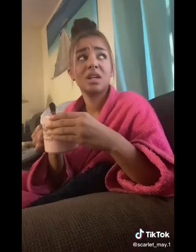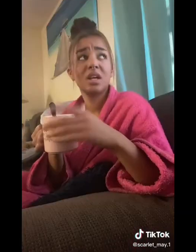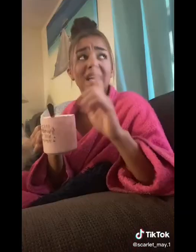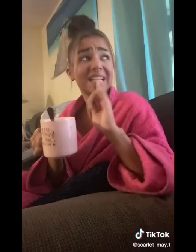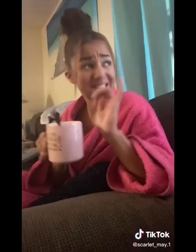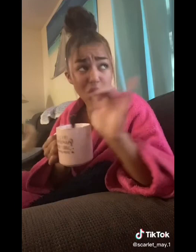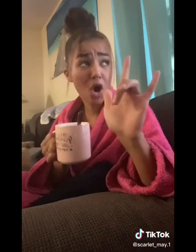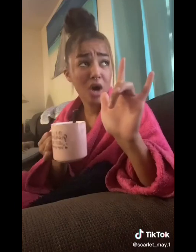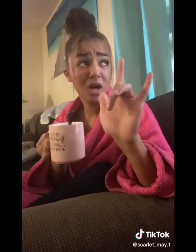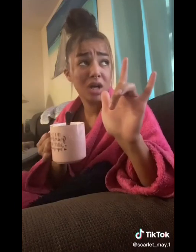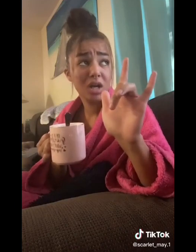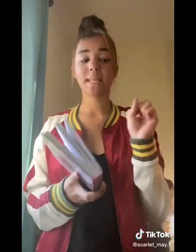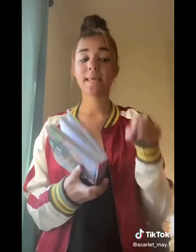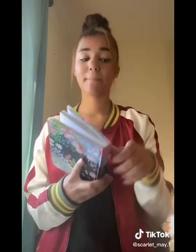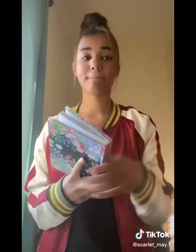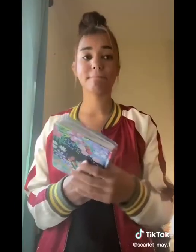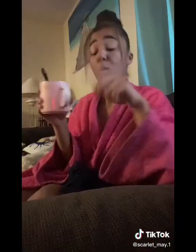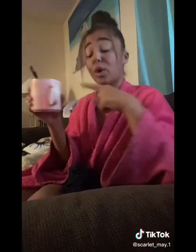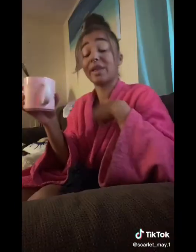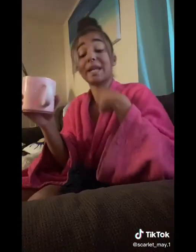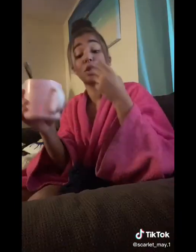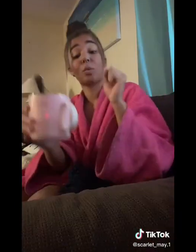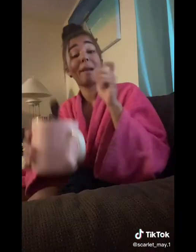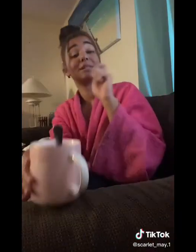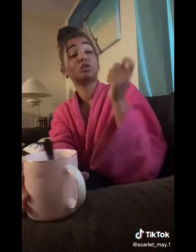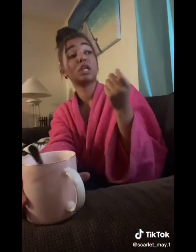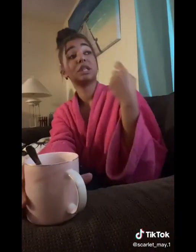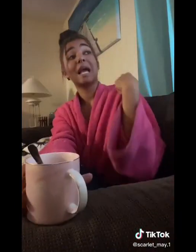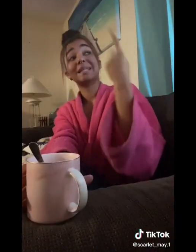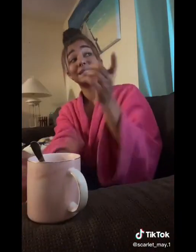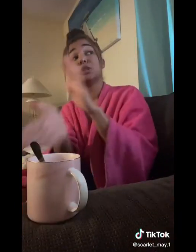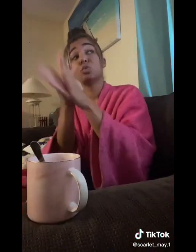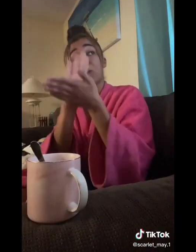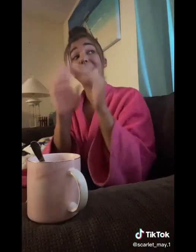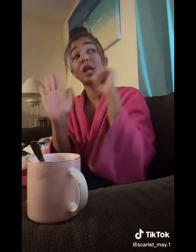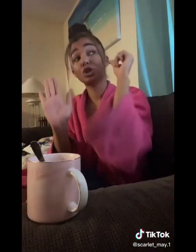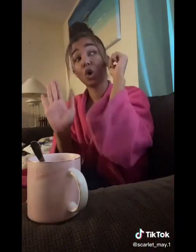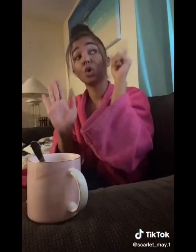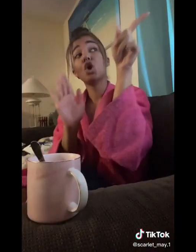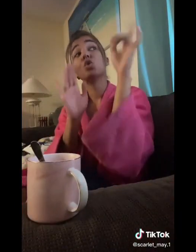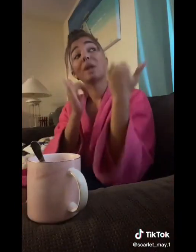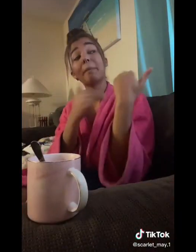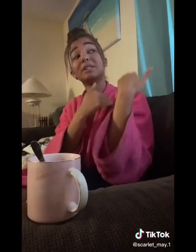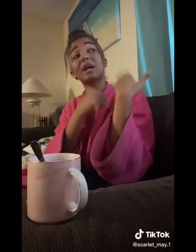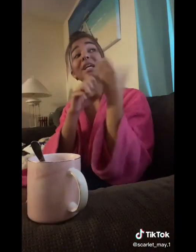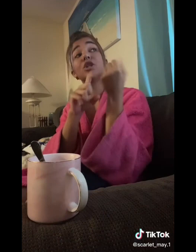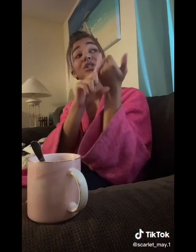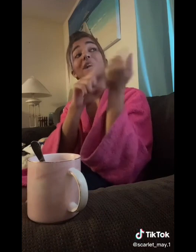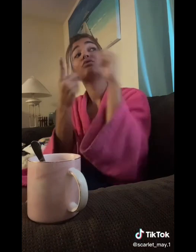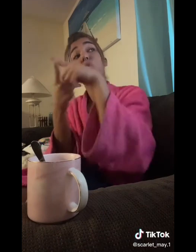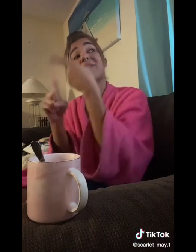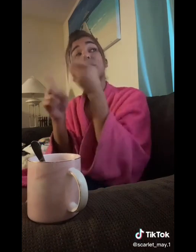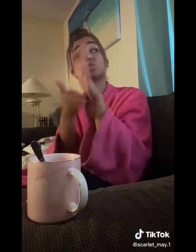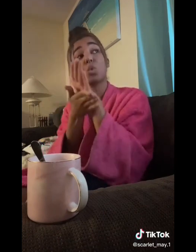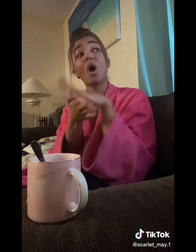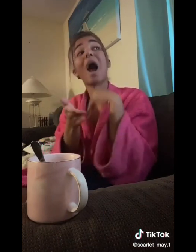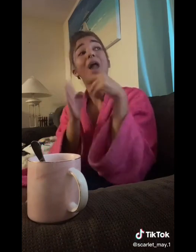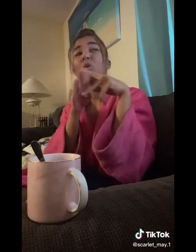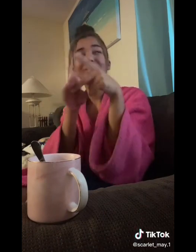Is that all? Yep. Well, then I too will be making some changes. Since you will be an adult, you are now responsible for getting yourself to and from school. I don't give rides